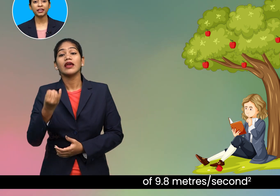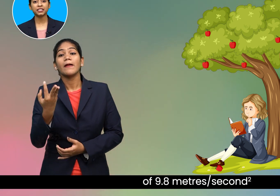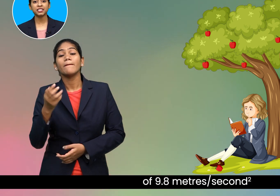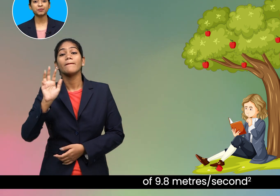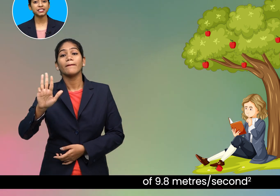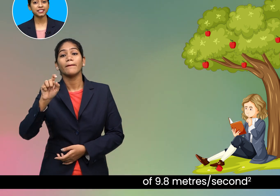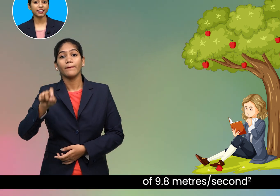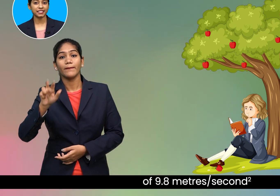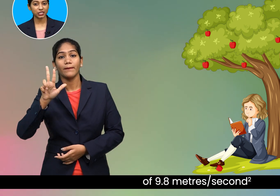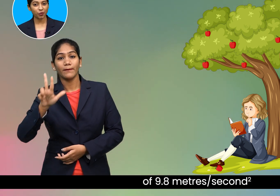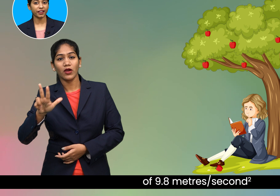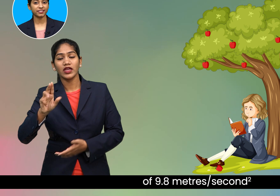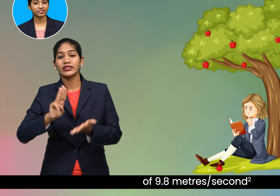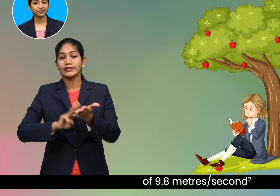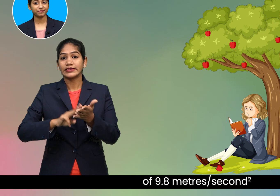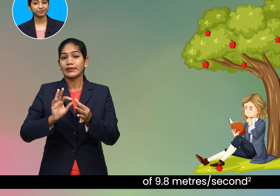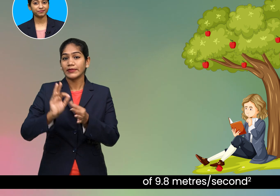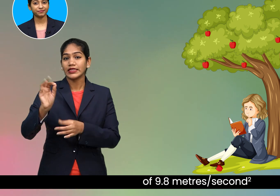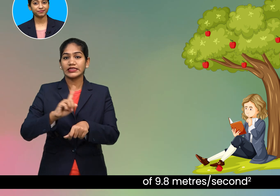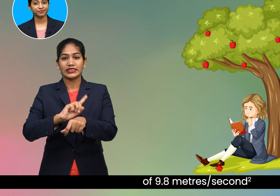9.8 meters per second square.